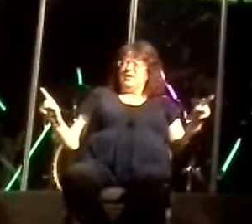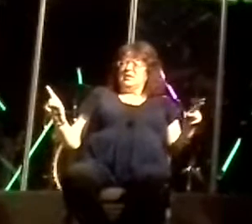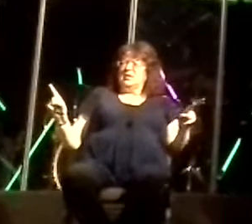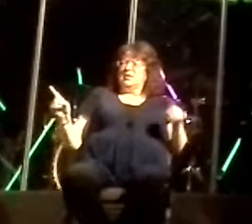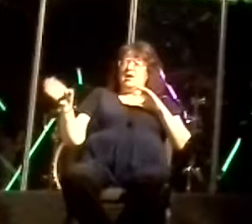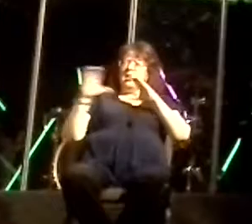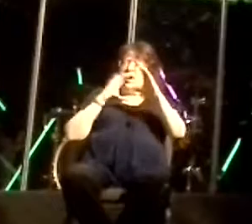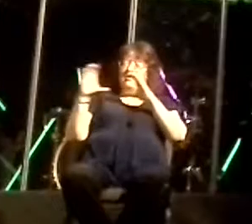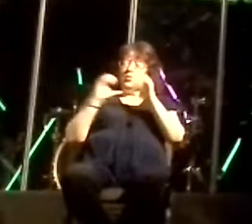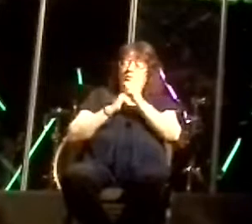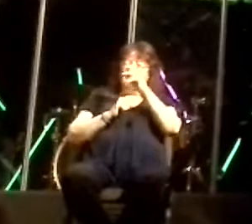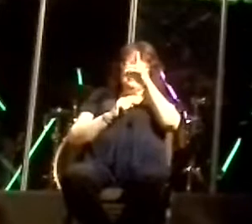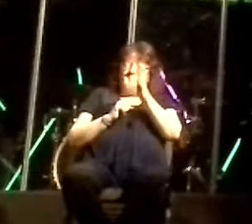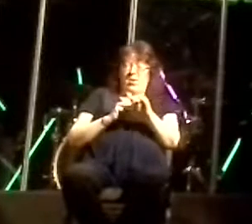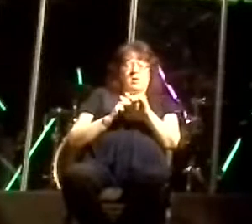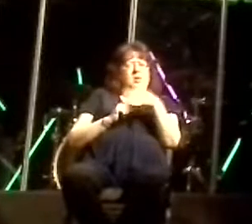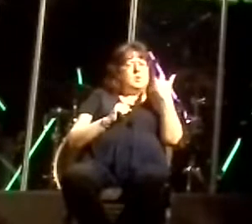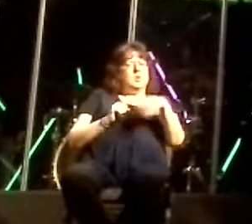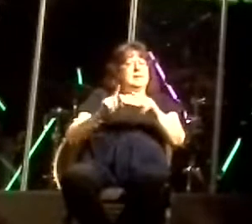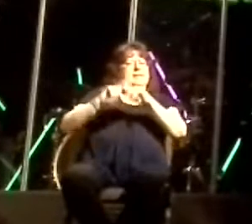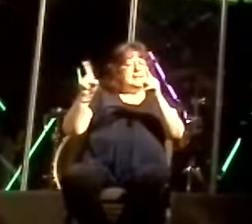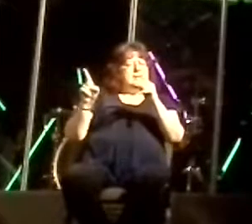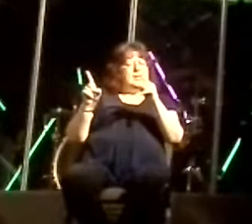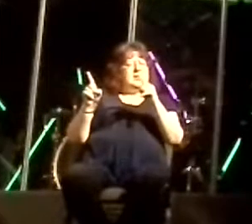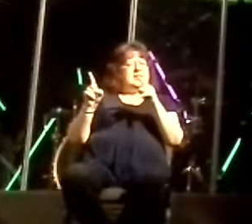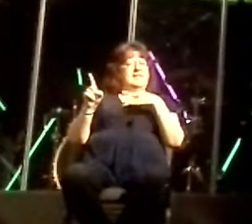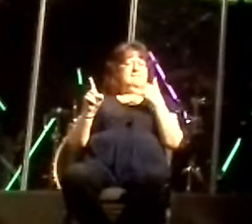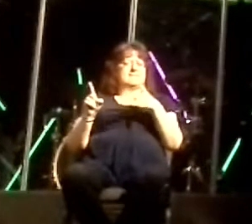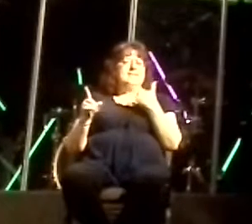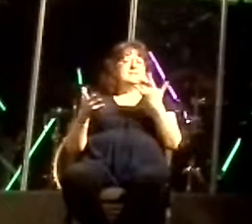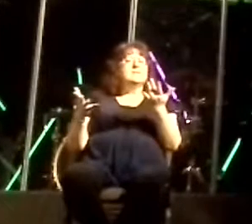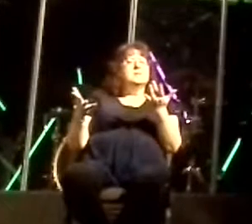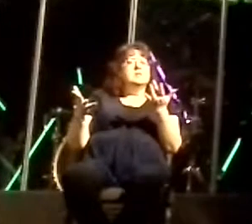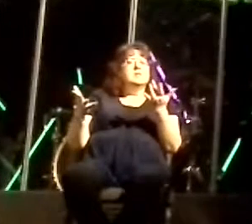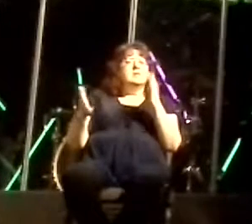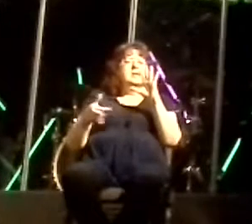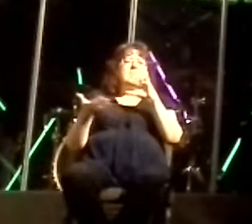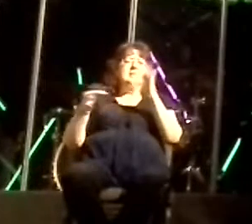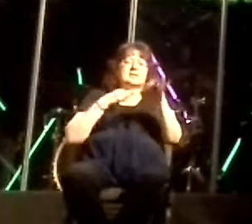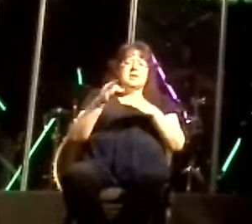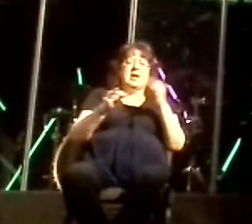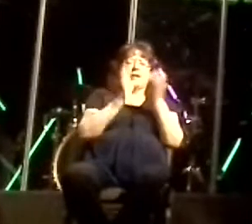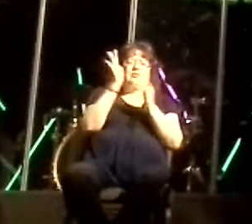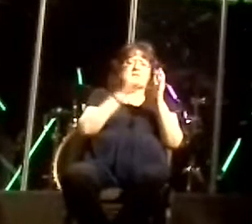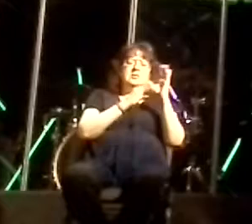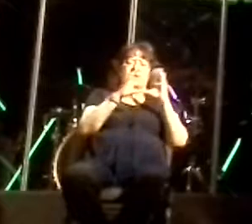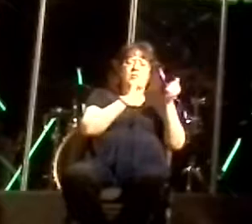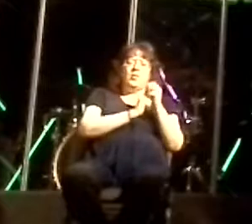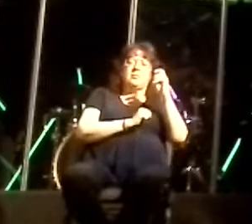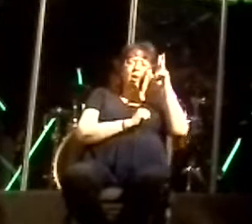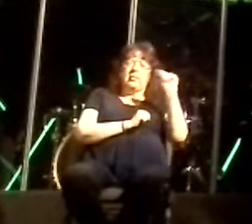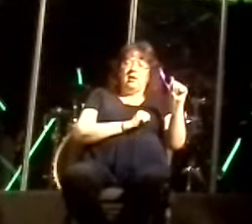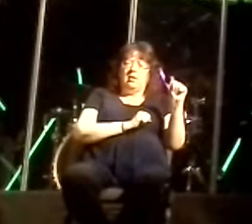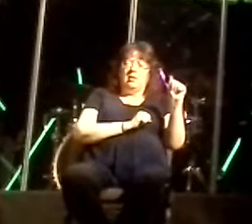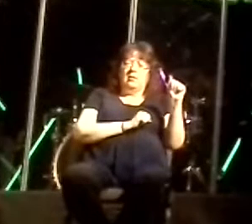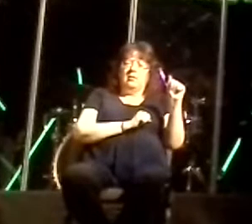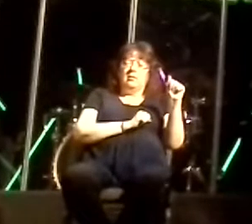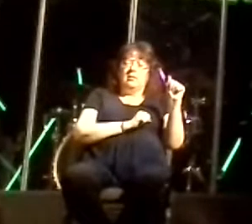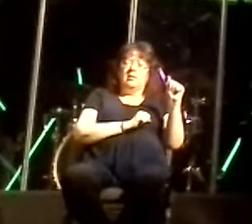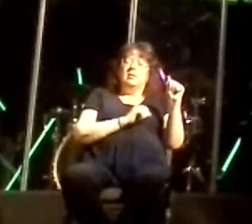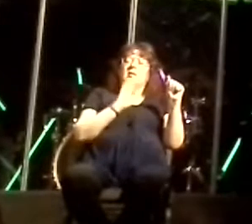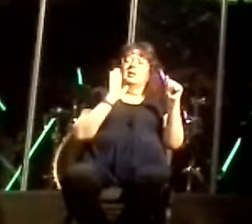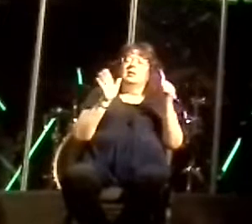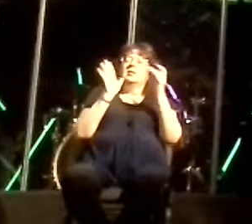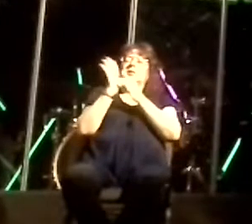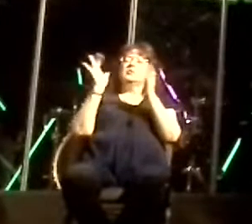whole conversation with Mary has a whole different tone to it than Jesus' conversation with Martha.